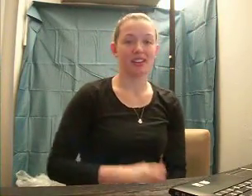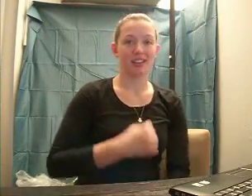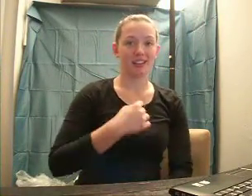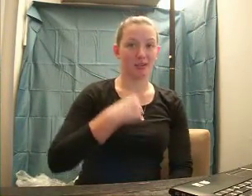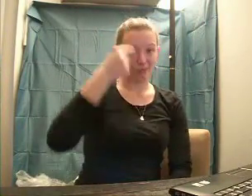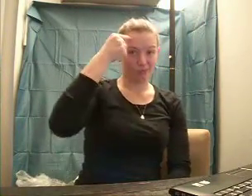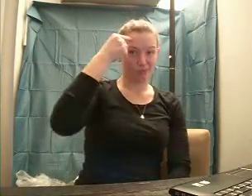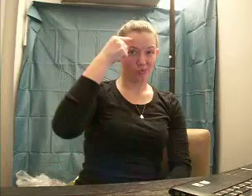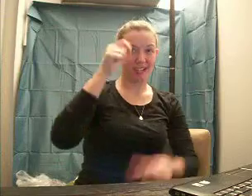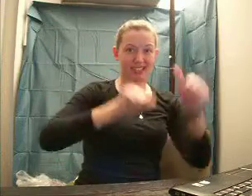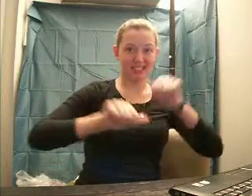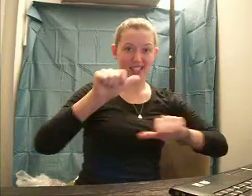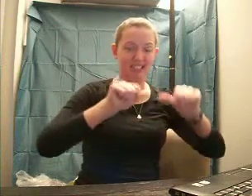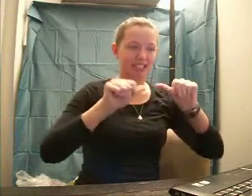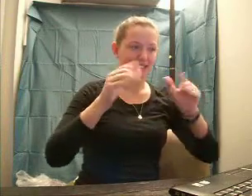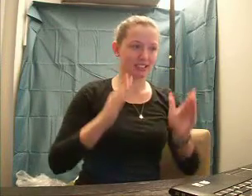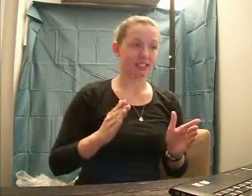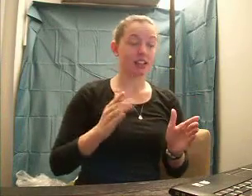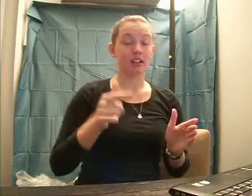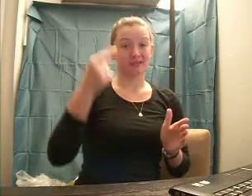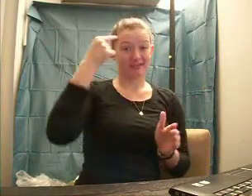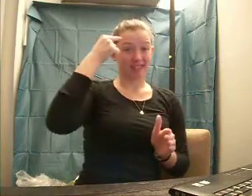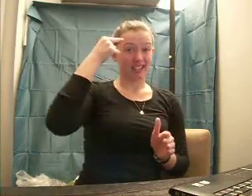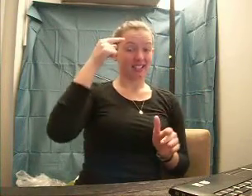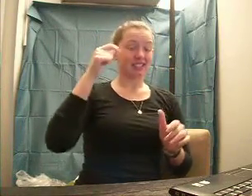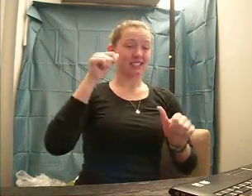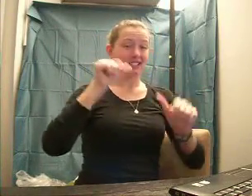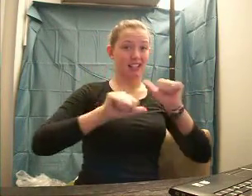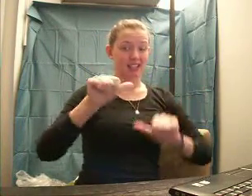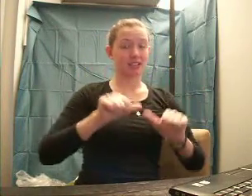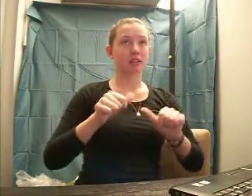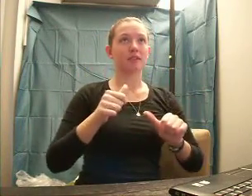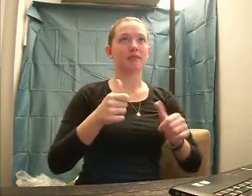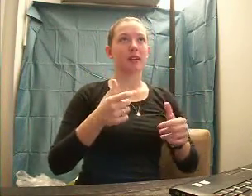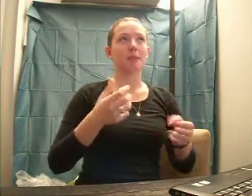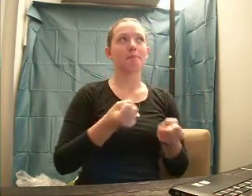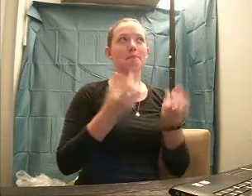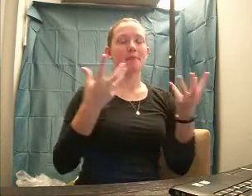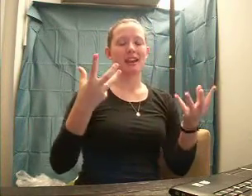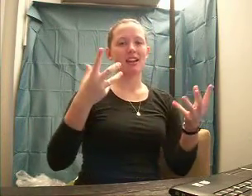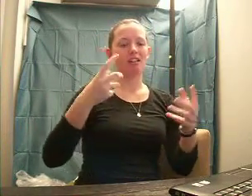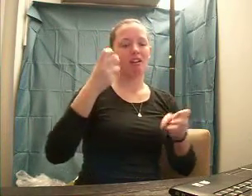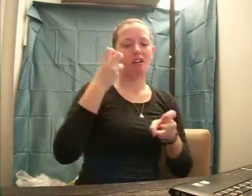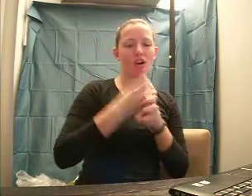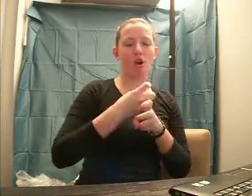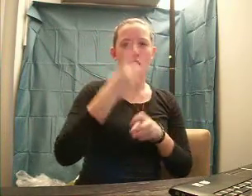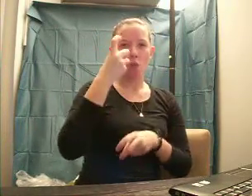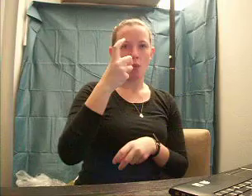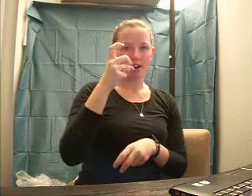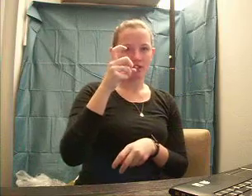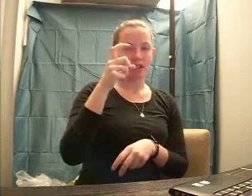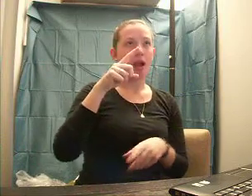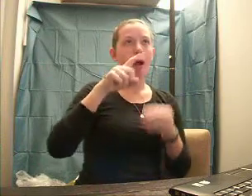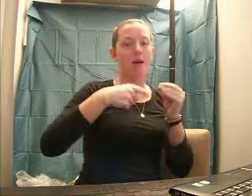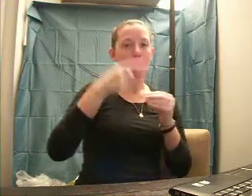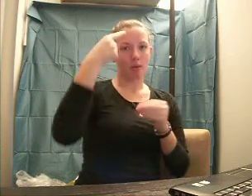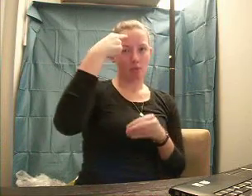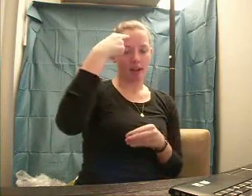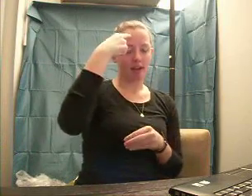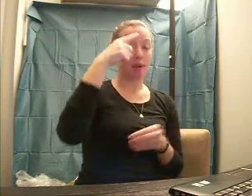neuroscientist, and in neuroscience we have to deal with many difficult questions about the brain. But I want to start with the easiest question, and the